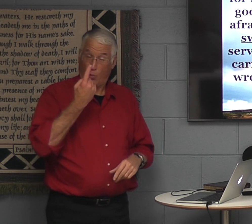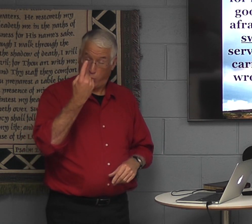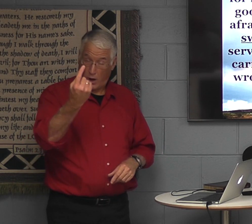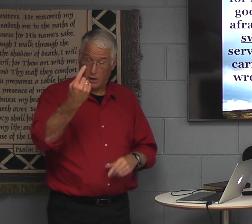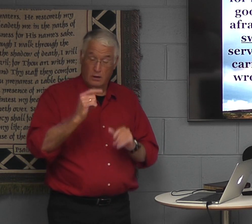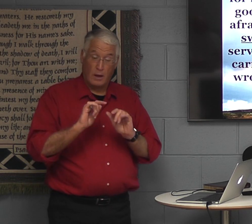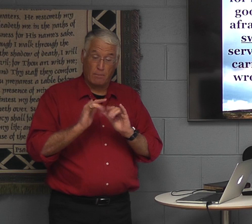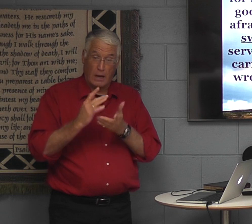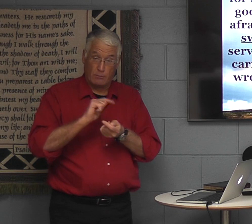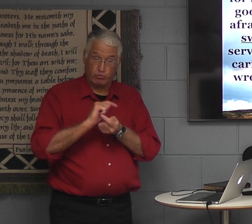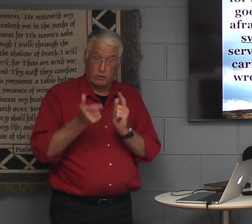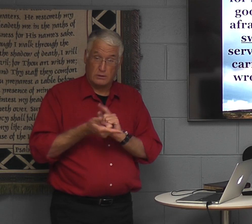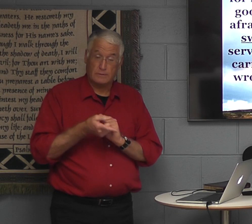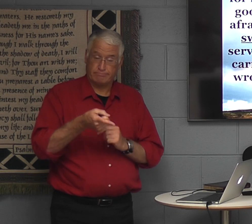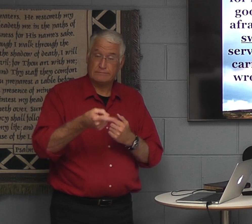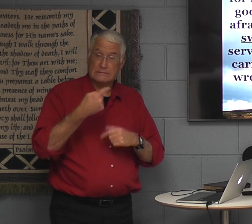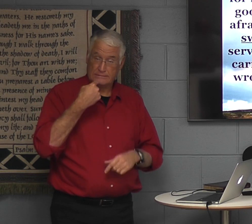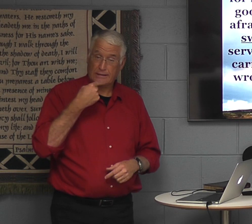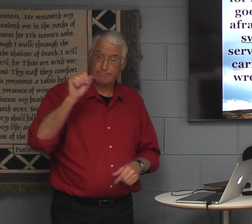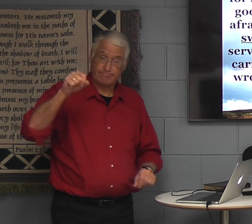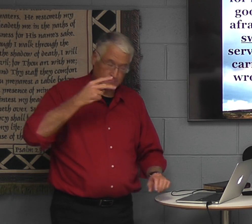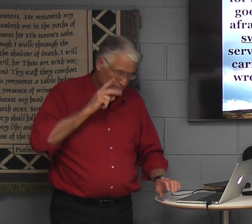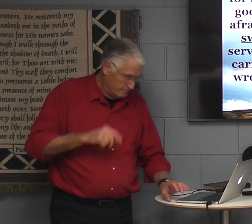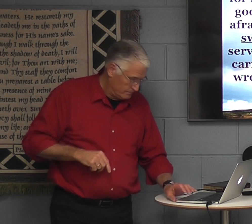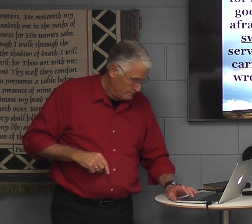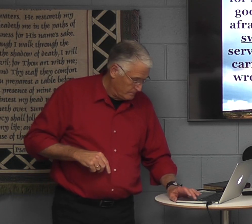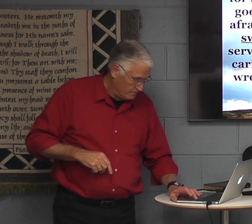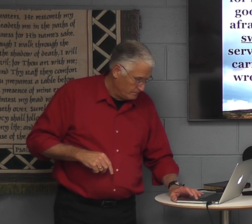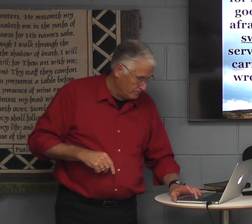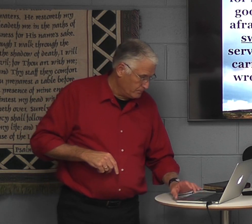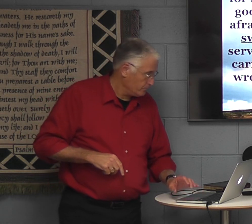So it doesn't mean that they will carry through with the death penalty.